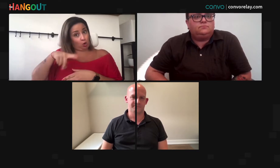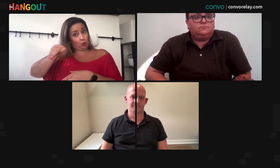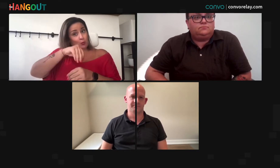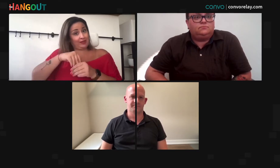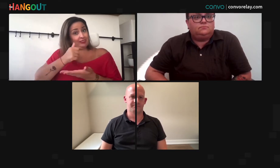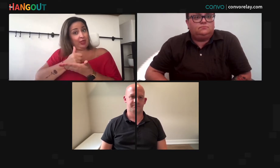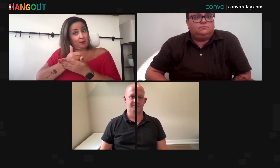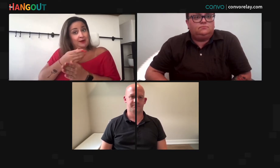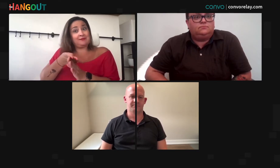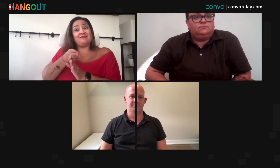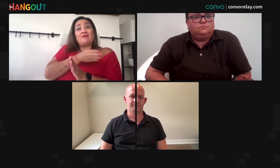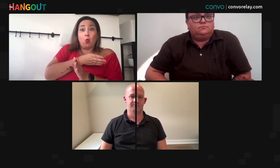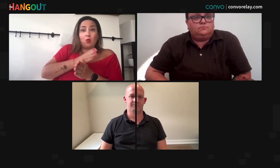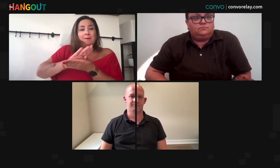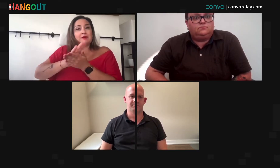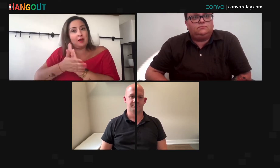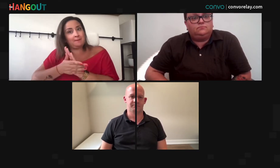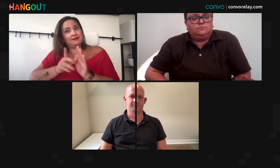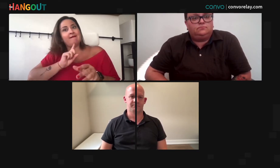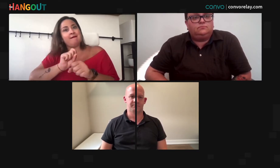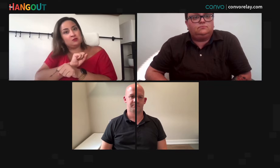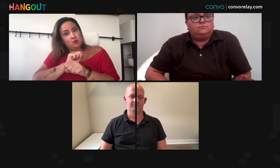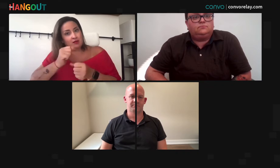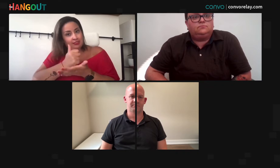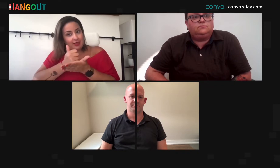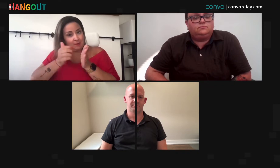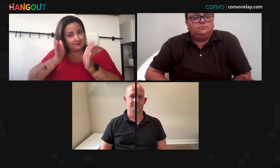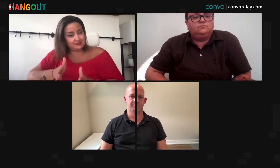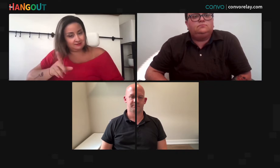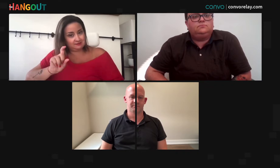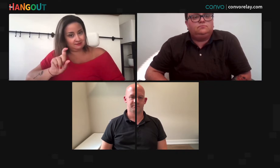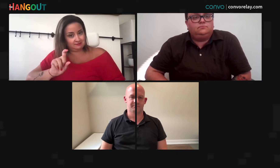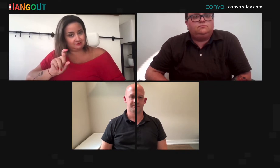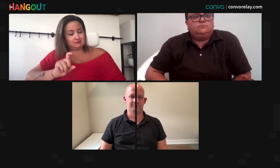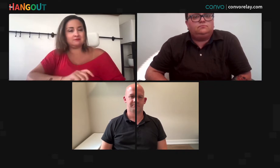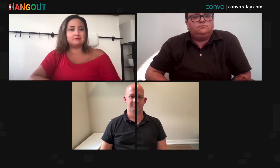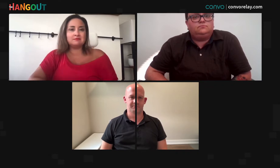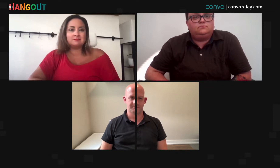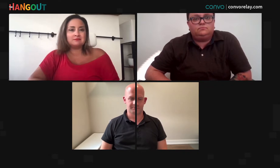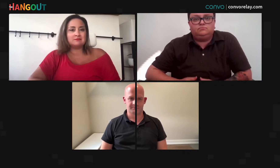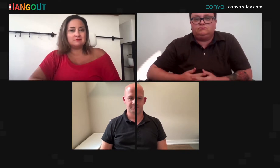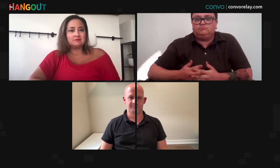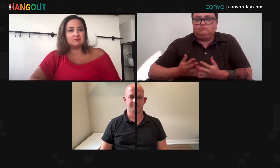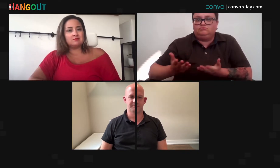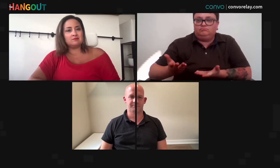therapy? And were you in therapy prior to becoming a therapist?